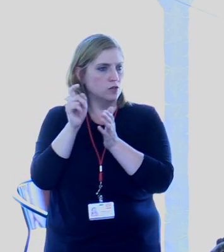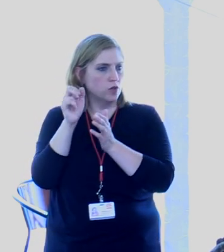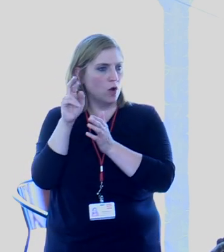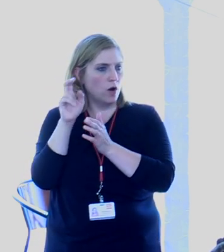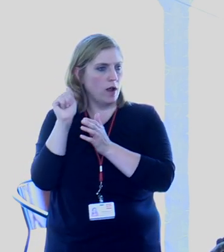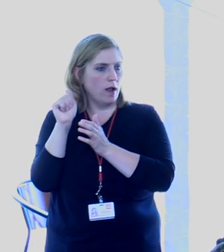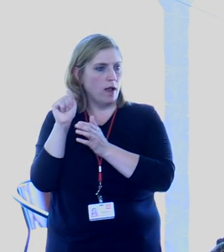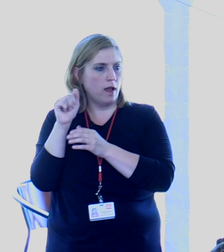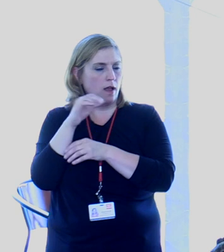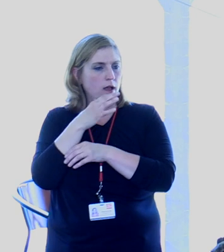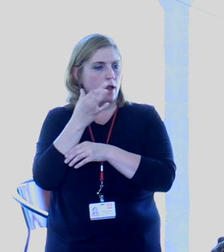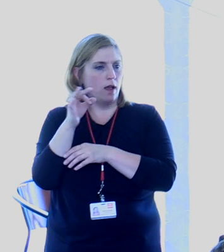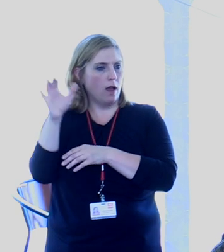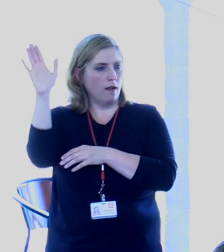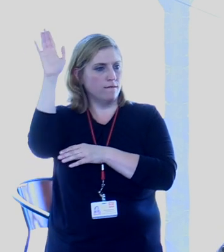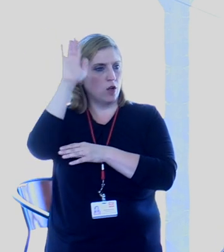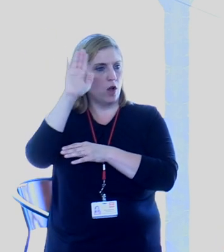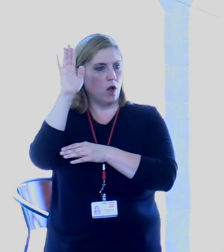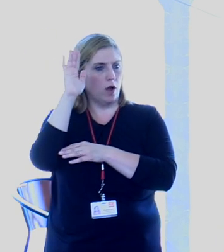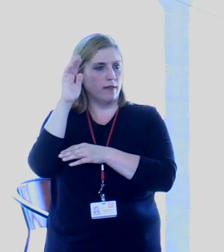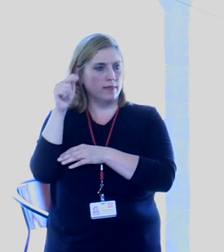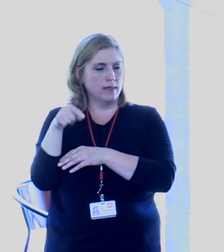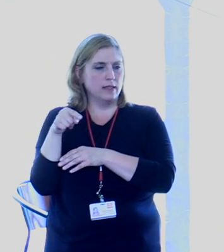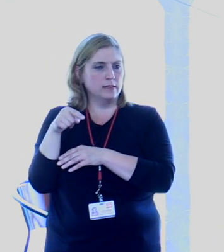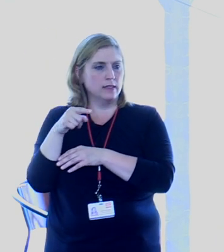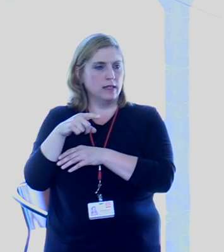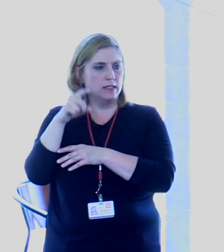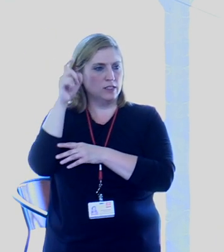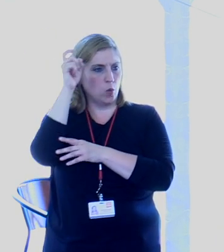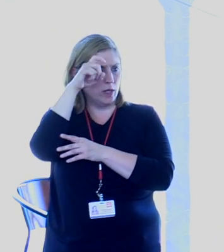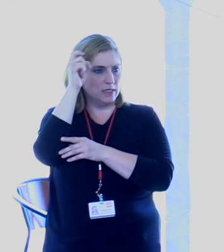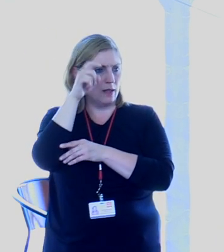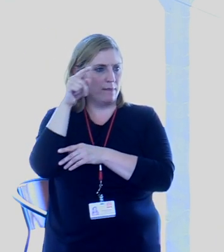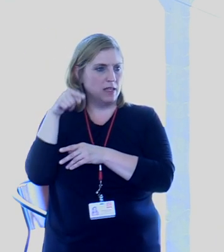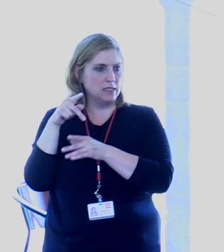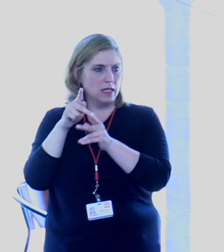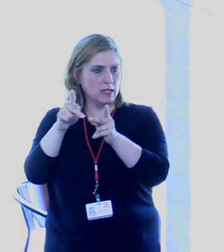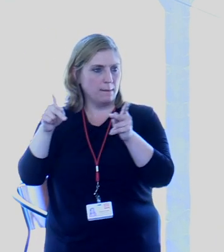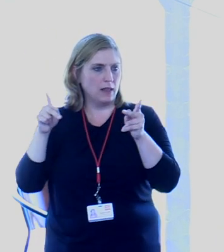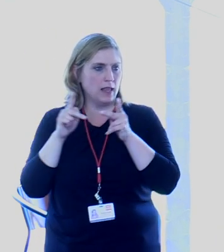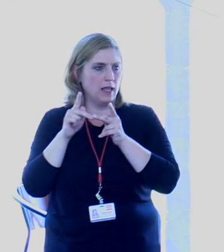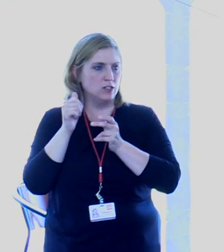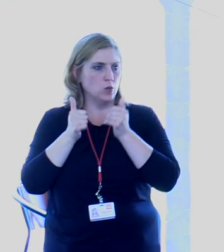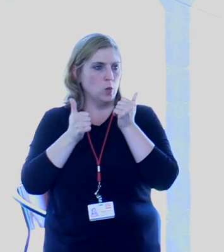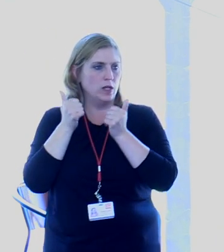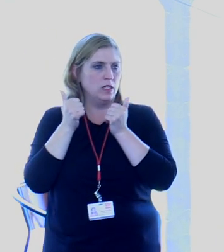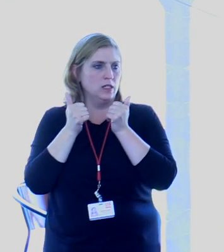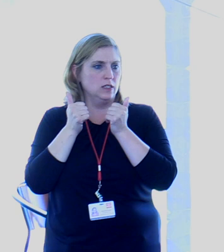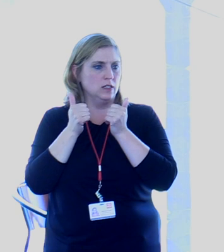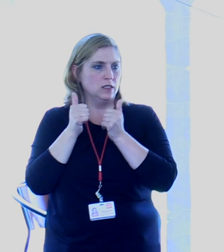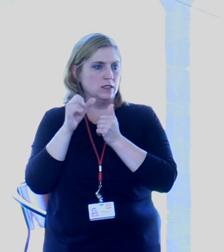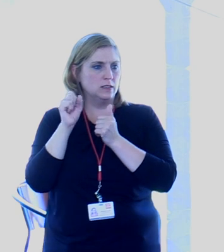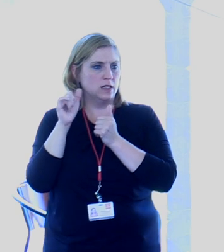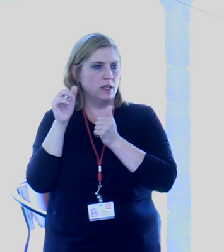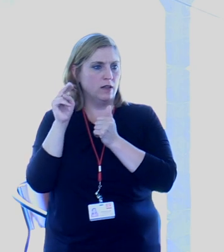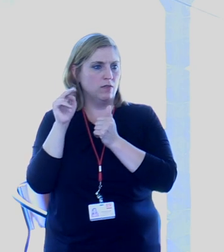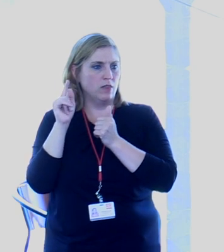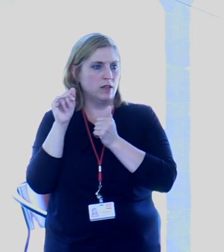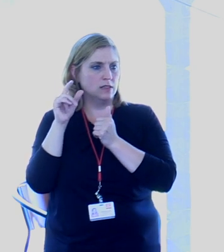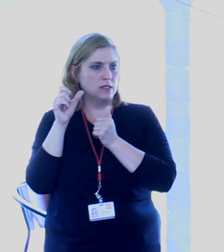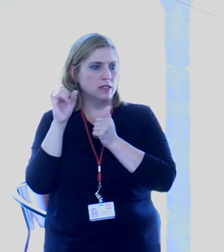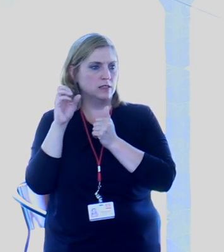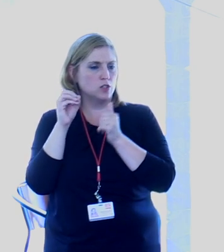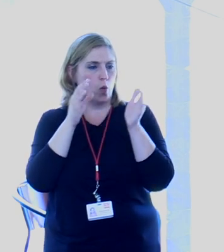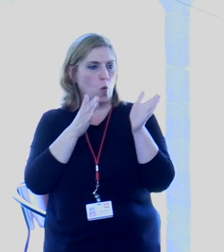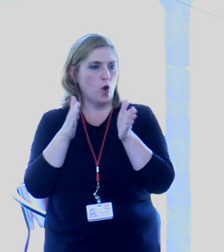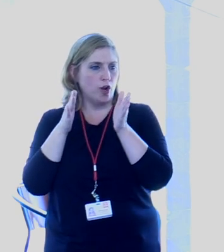of God. This is the wisdom. This is the place in which the synthesis, the